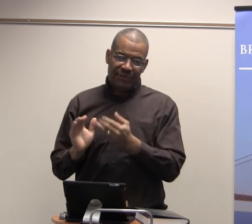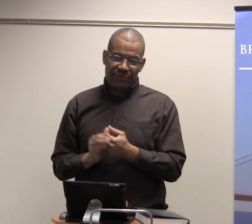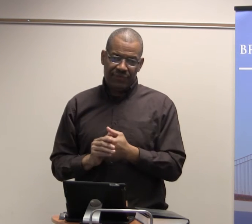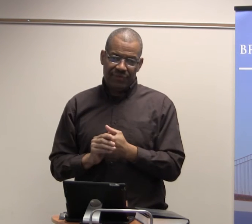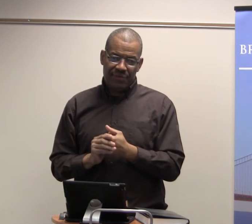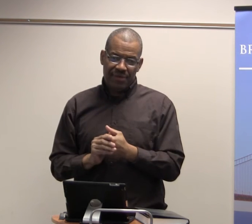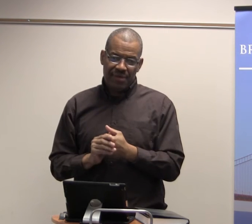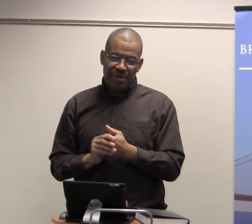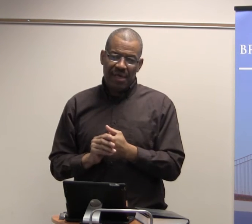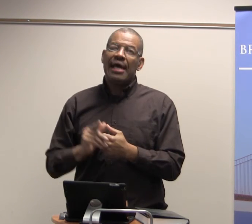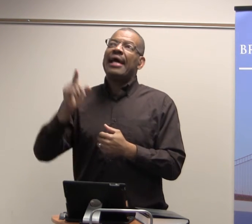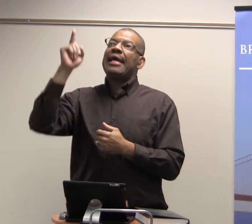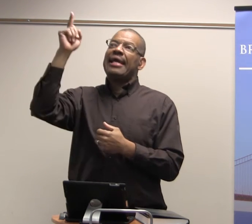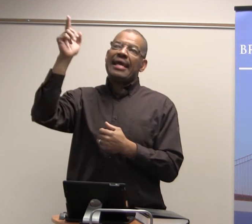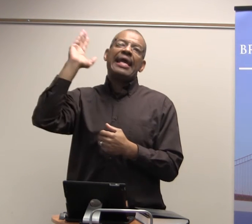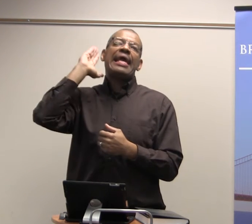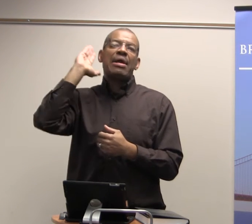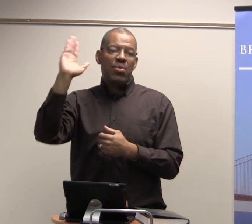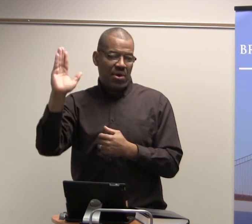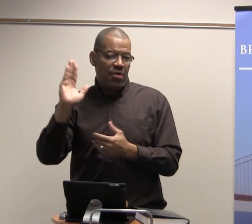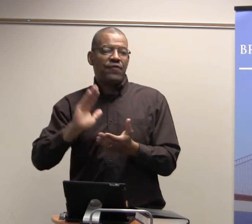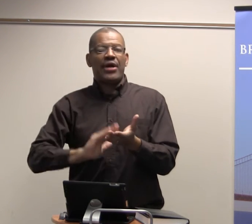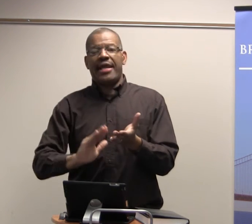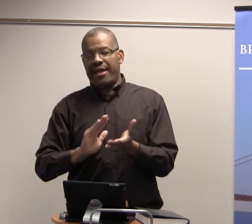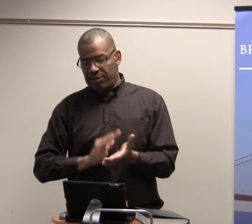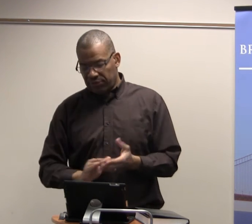forgiveness. And He will forgive us.